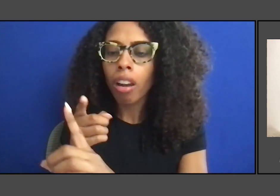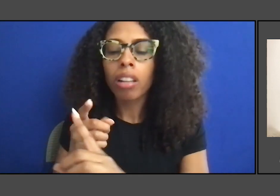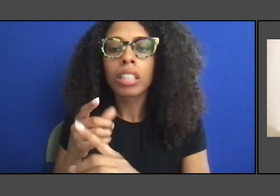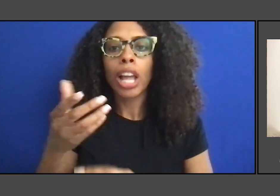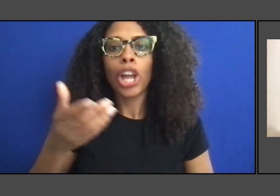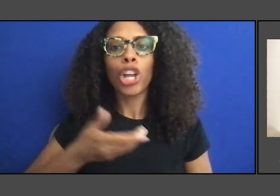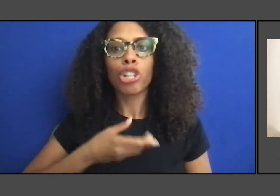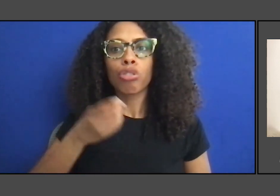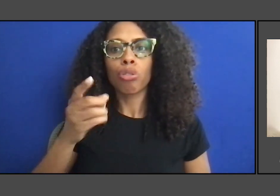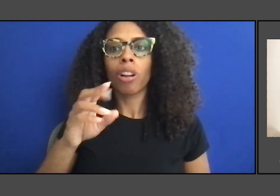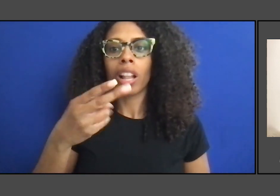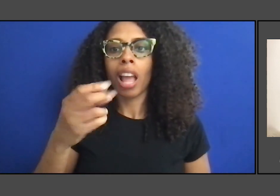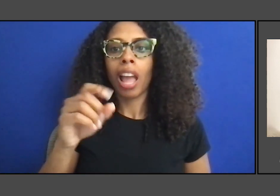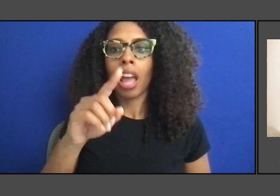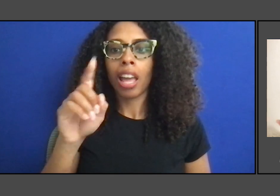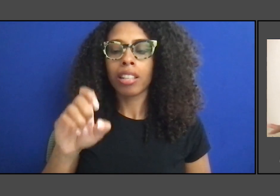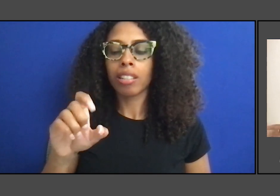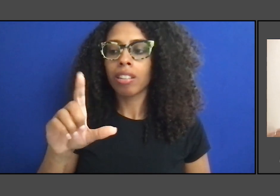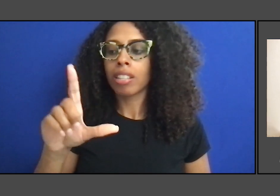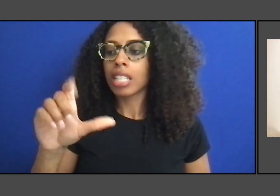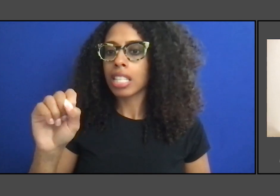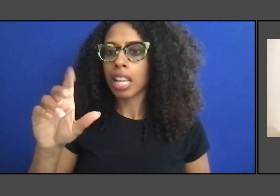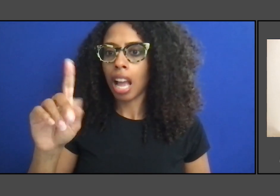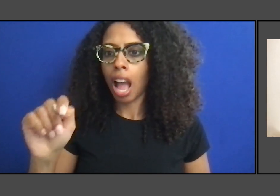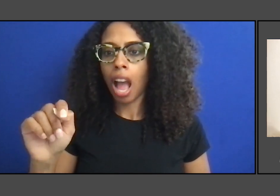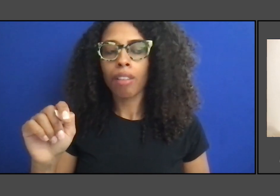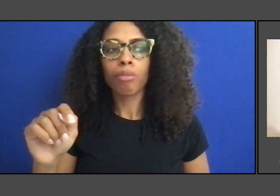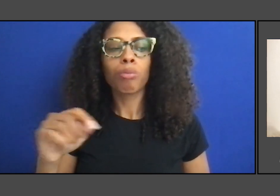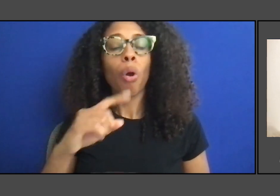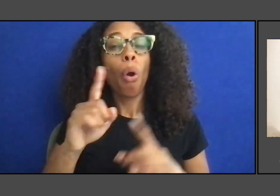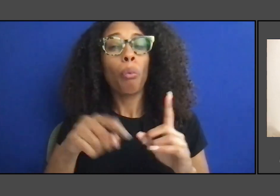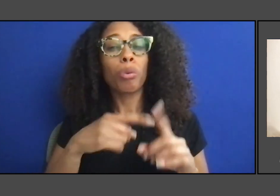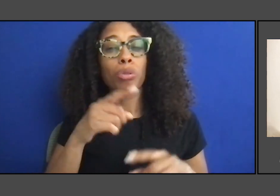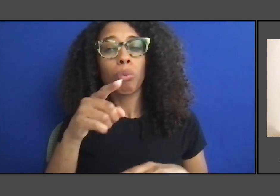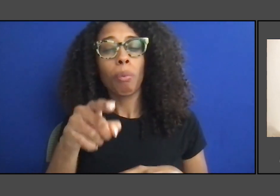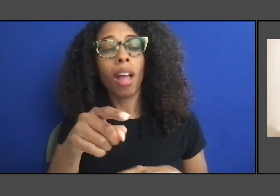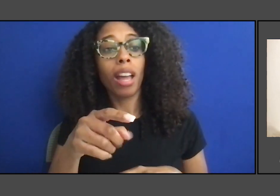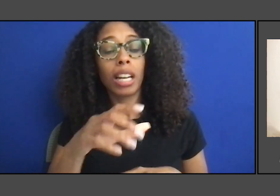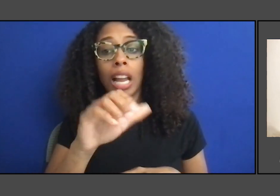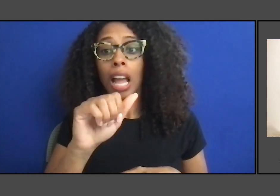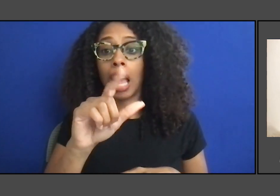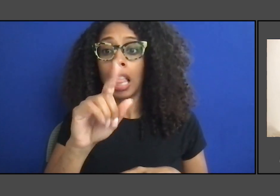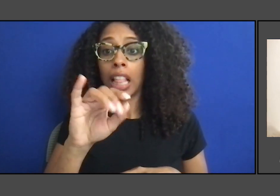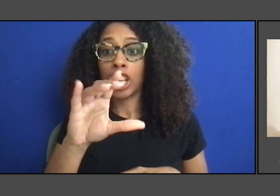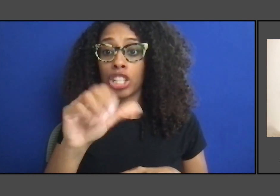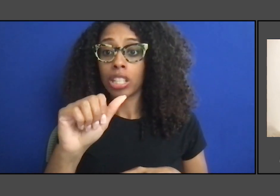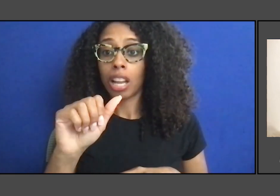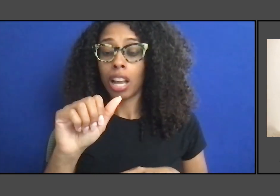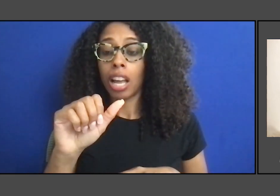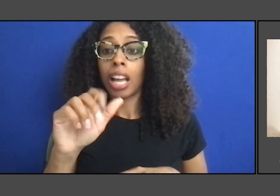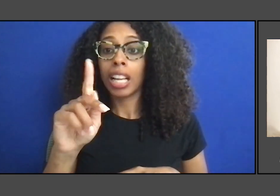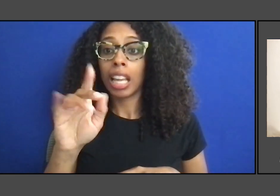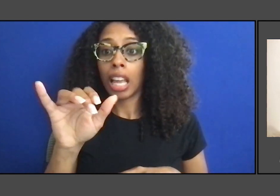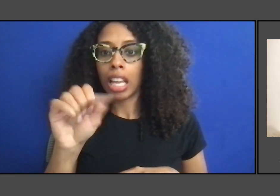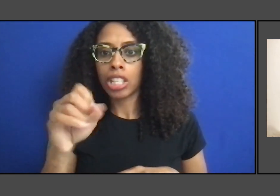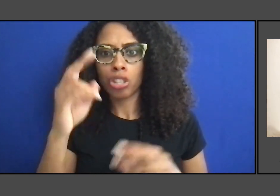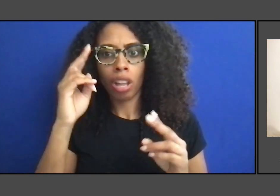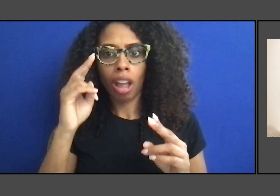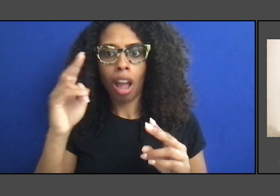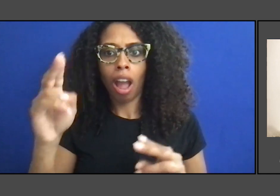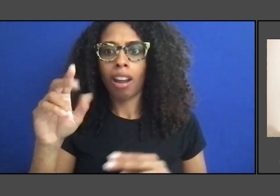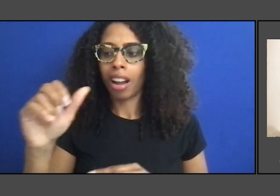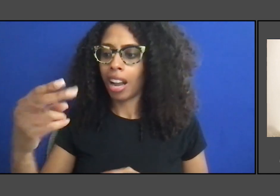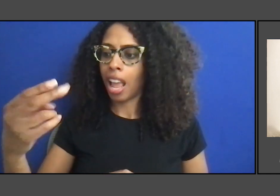Alicia Keys honored Hazel Scott by playing the two pianos. And so many people were like, oh my God, who was she? And then they